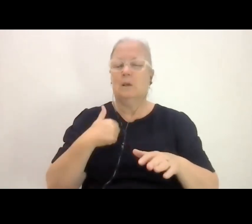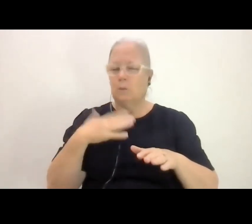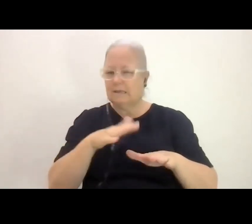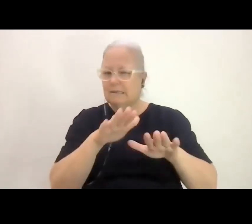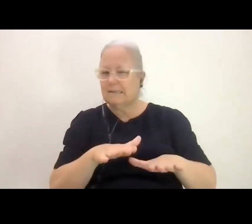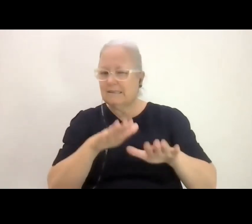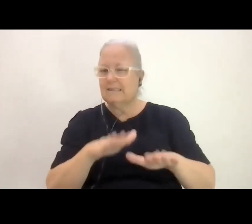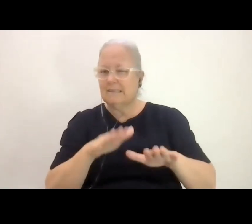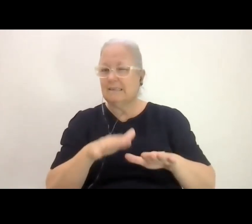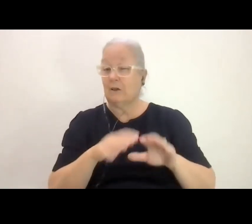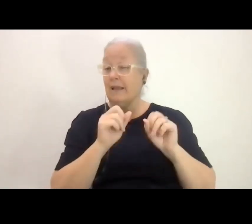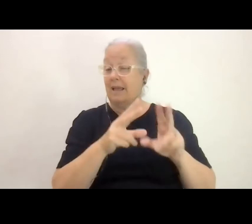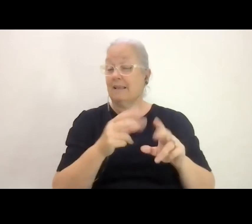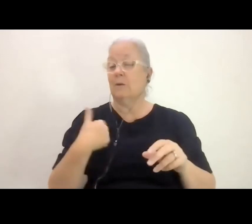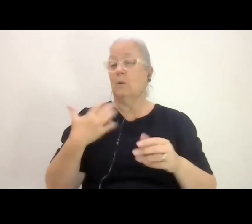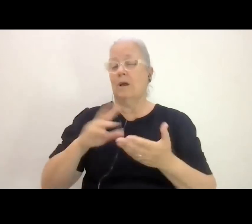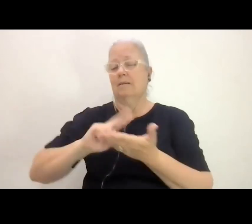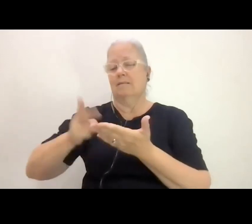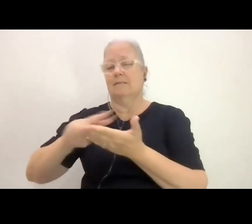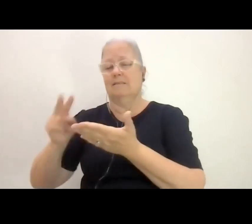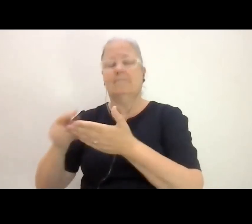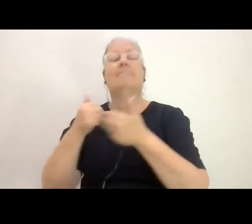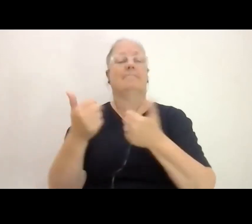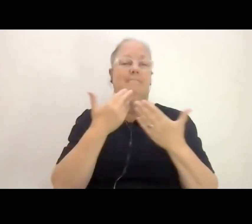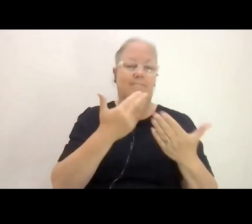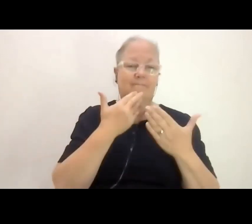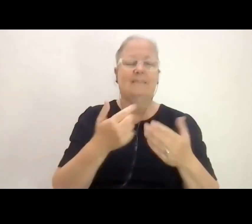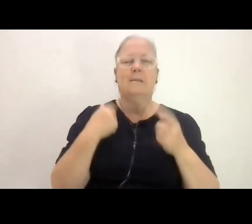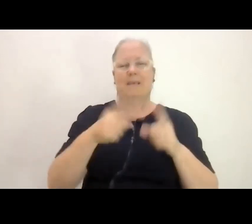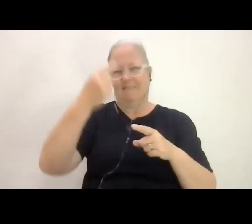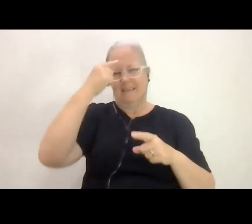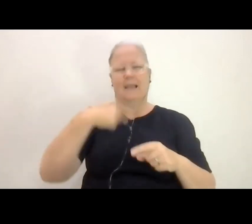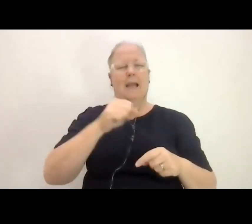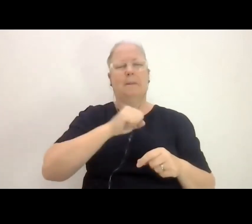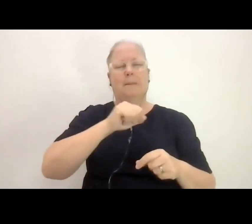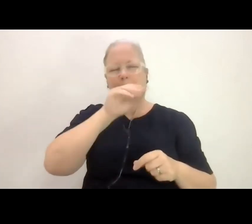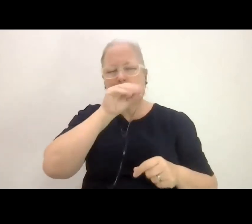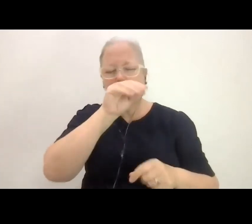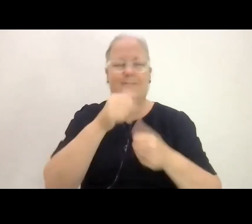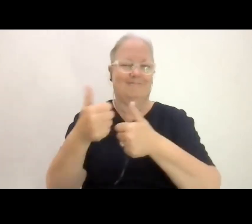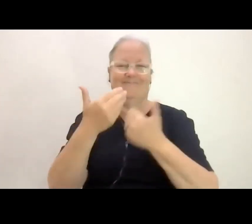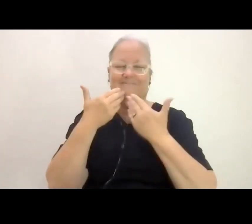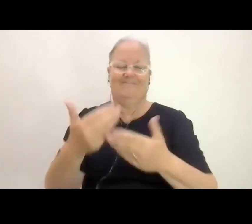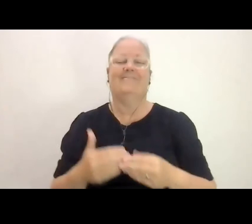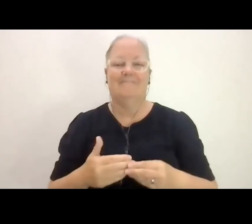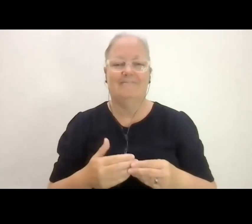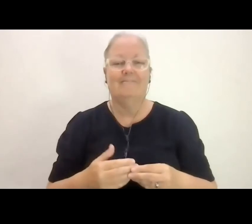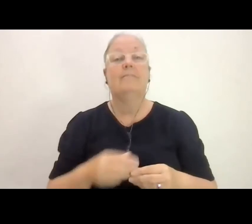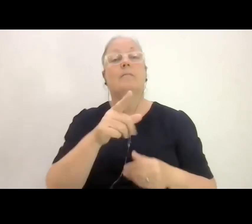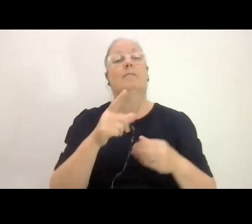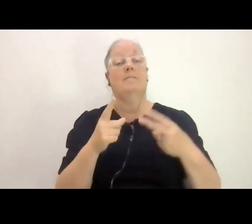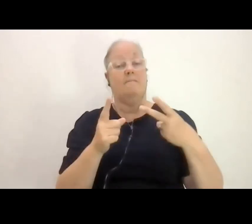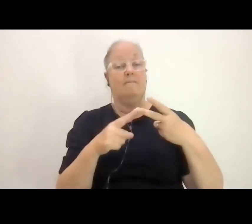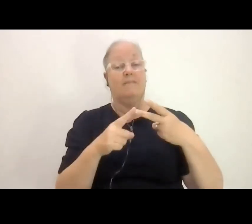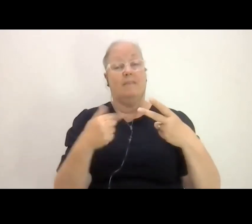get everything translated. Exactly. Thank you very much. I need to be mindful of my speed always. Thank you for the reminder. The second thing, it should